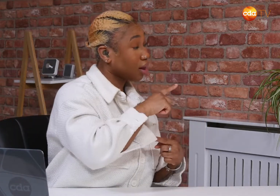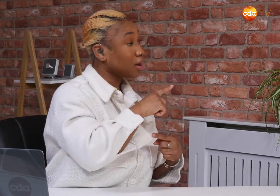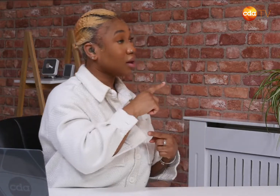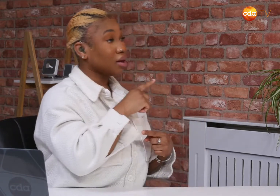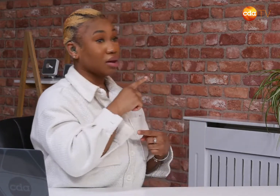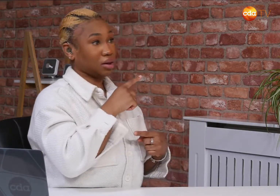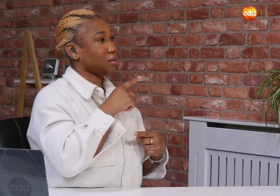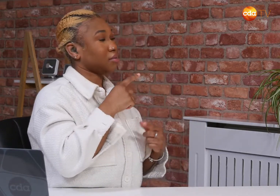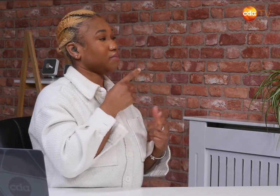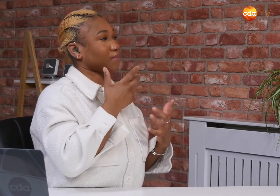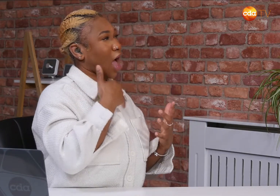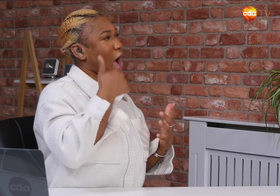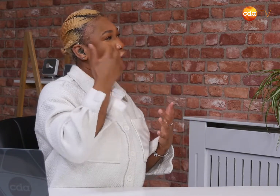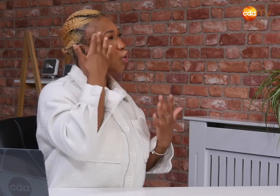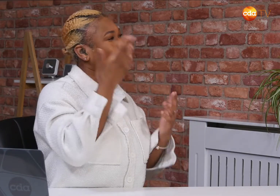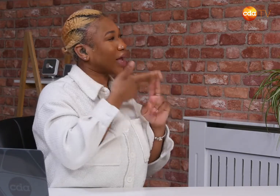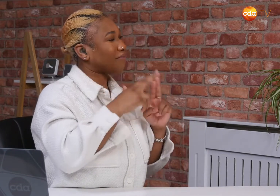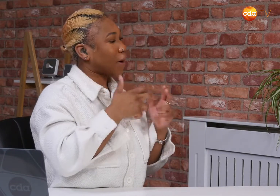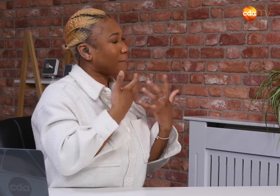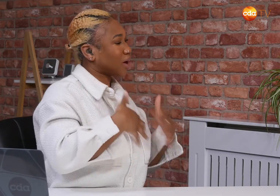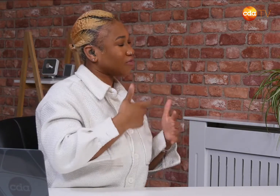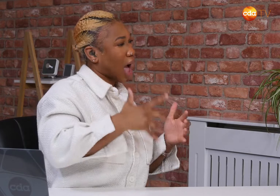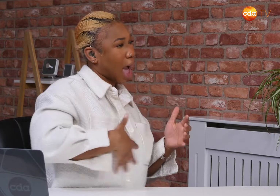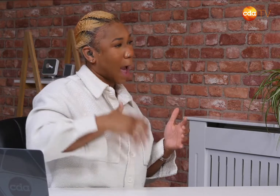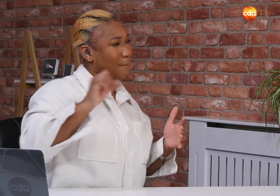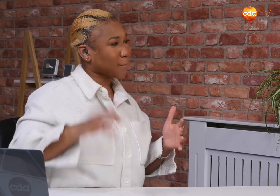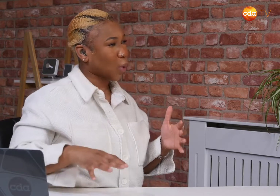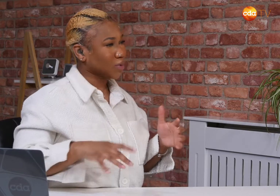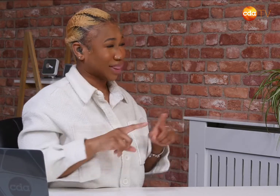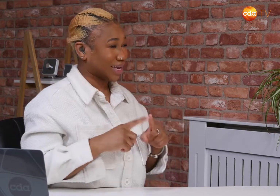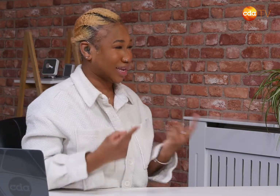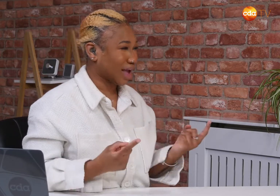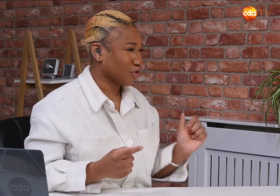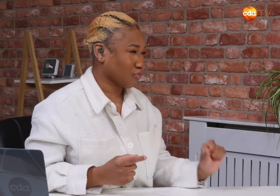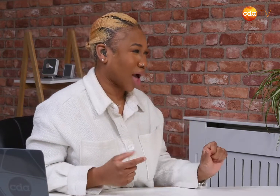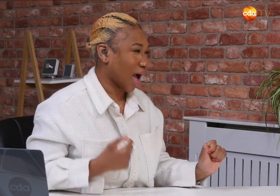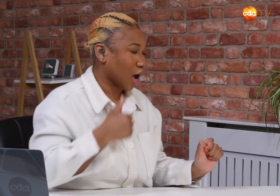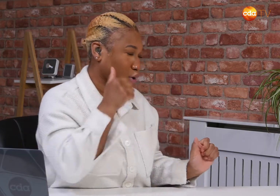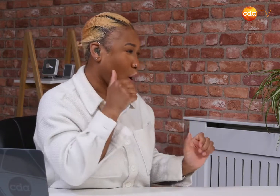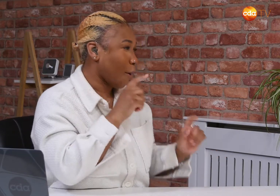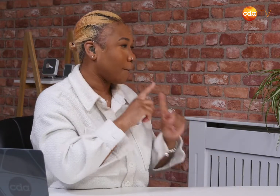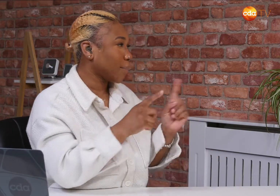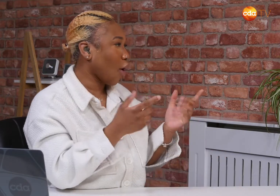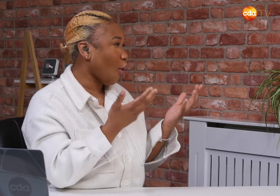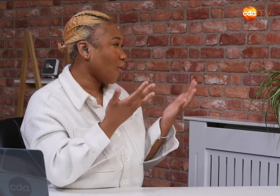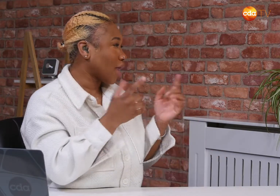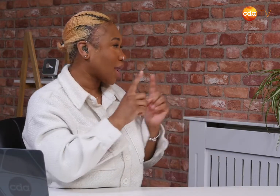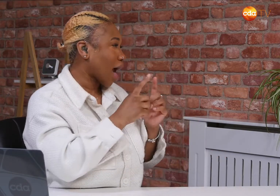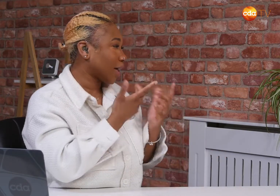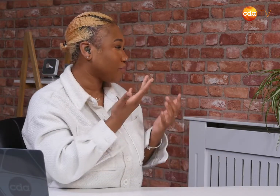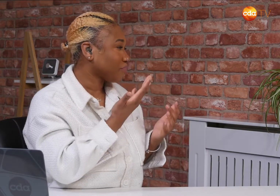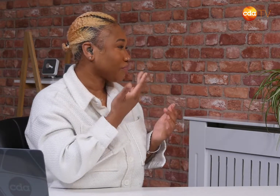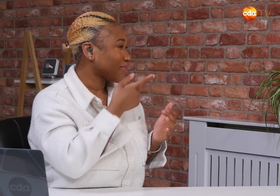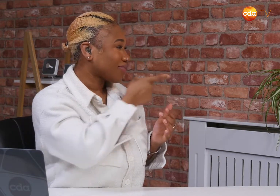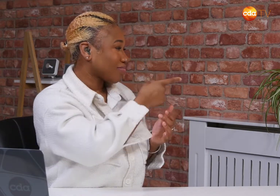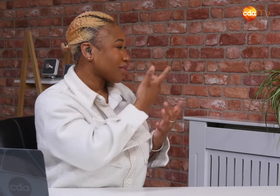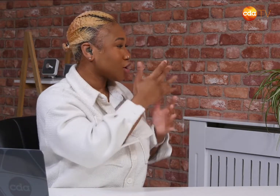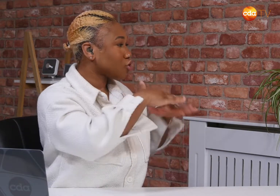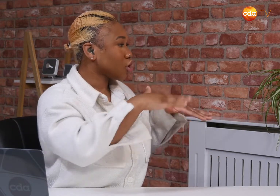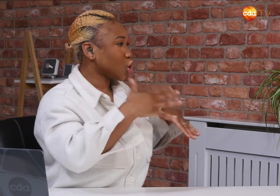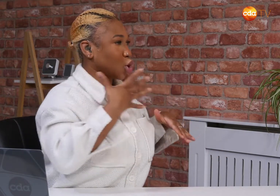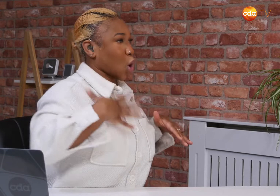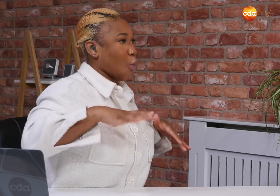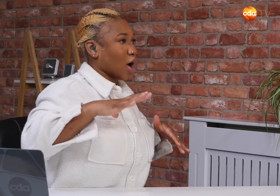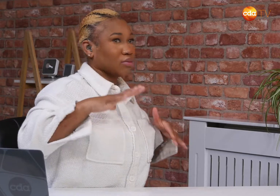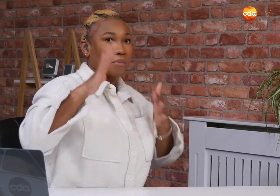I think maybe for younger people, I don't know, obviously, whether they're kind